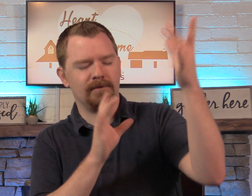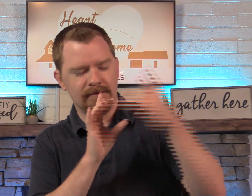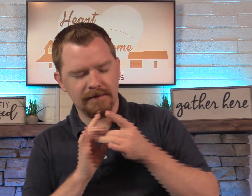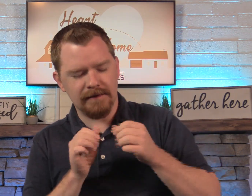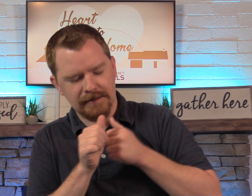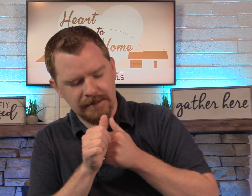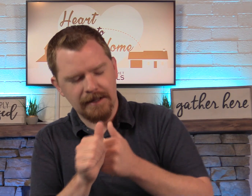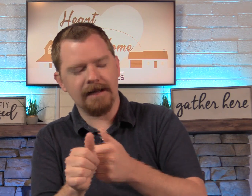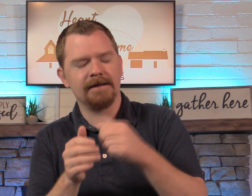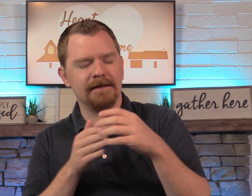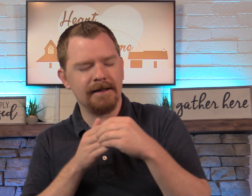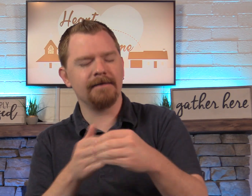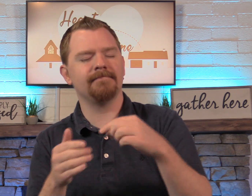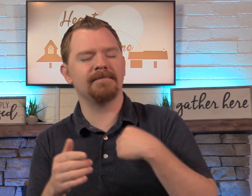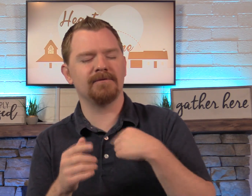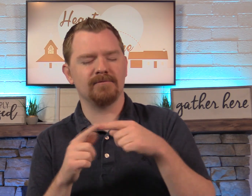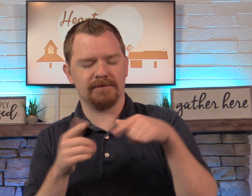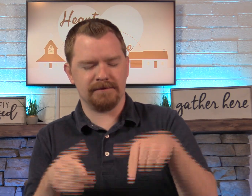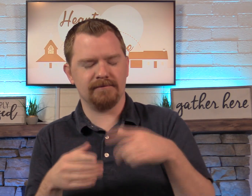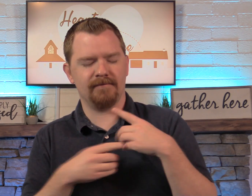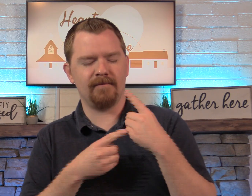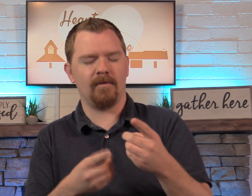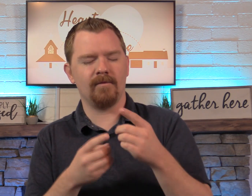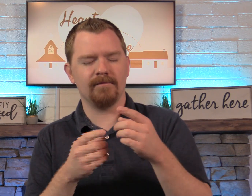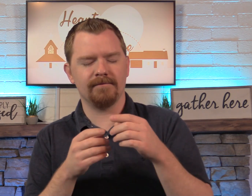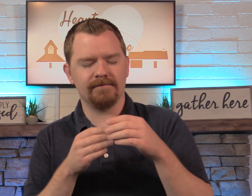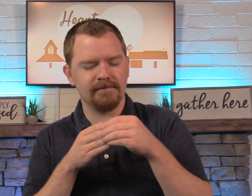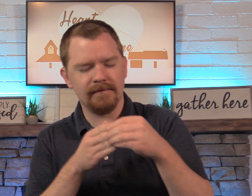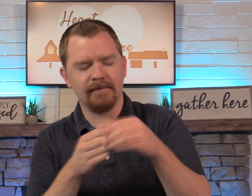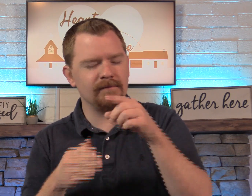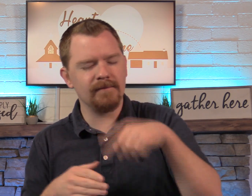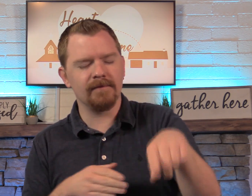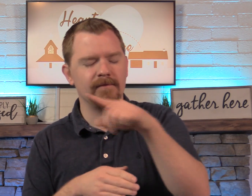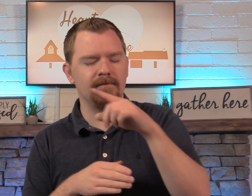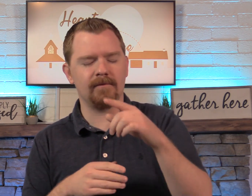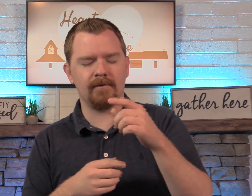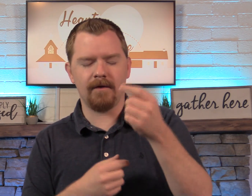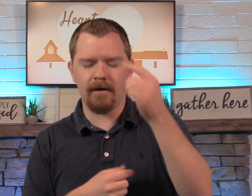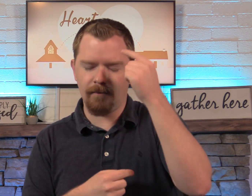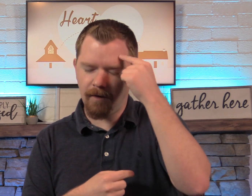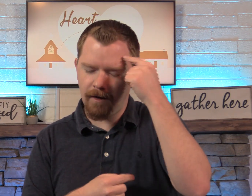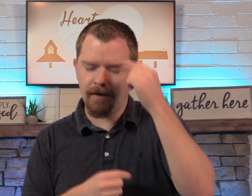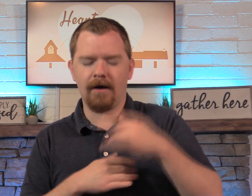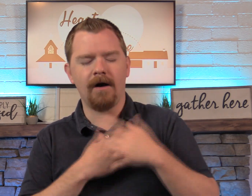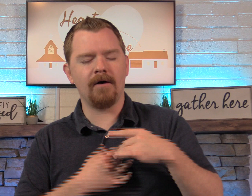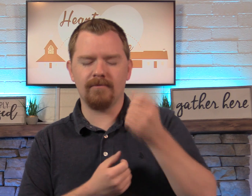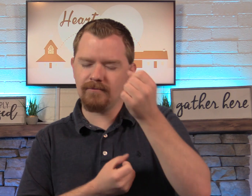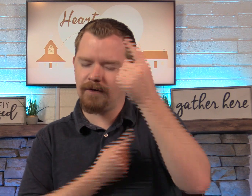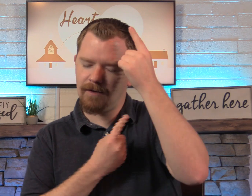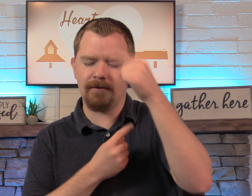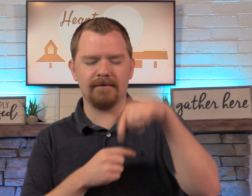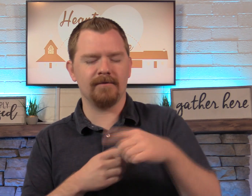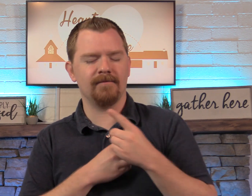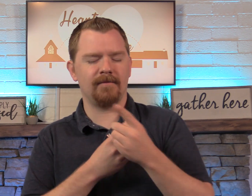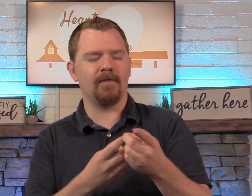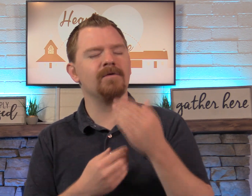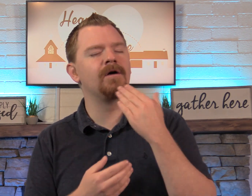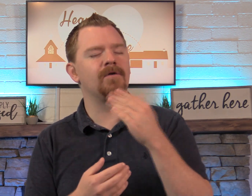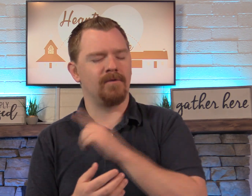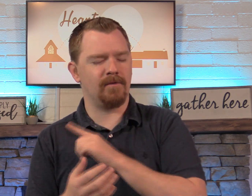Give us your wisdom that we can share that with one another. Lead all of us in our thinking and our